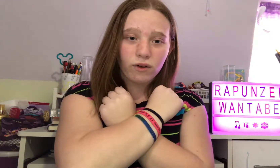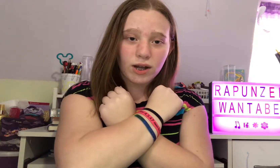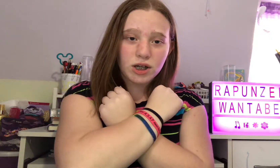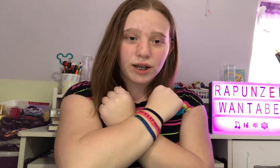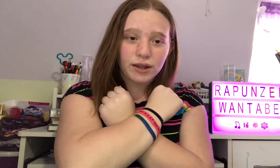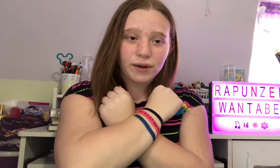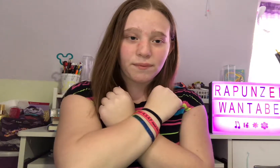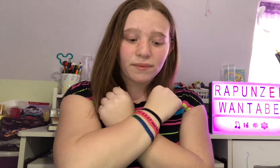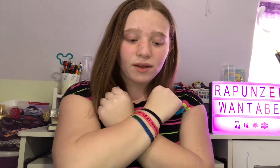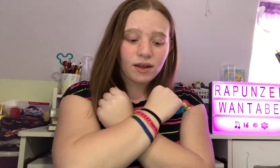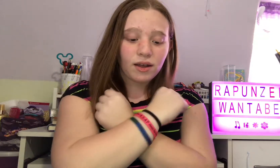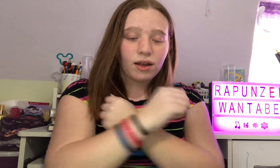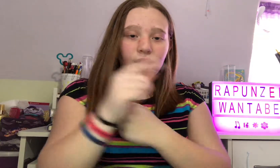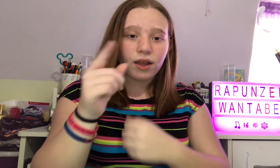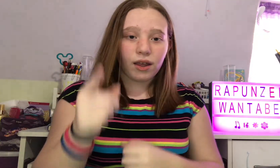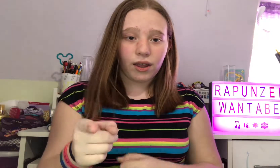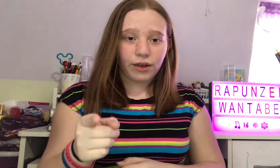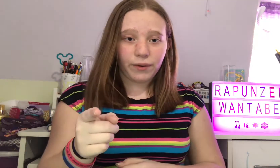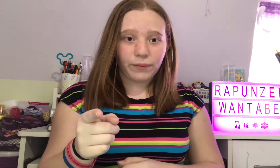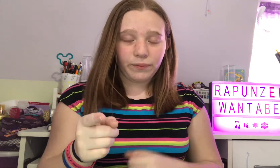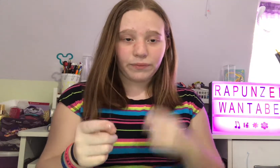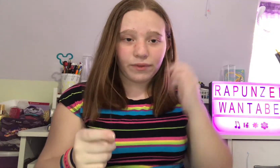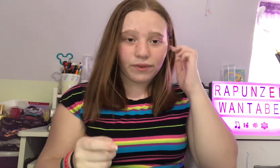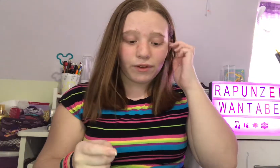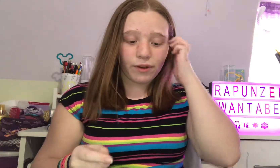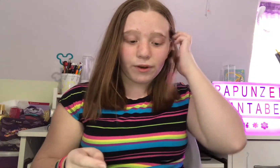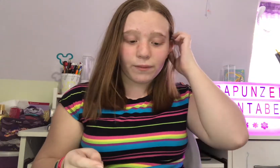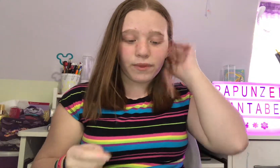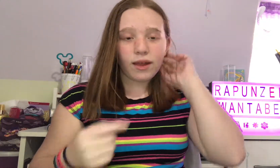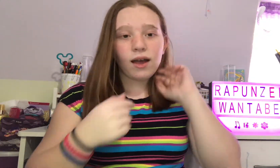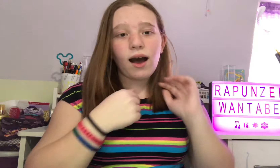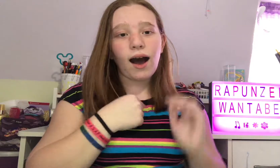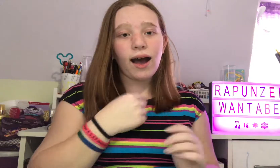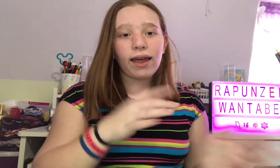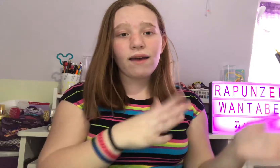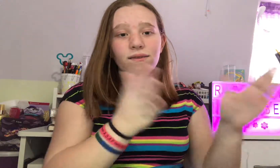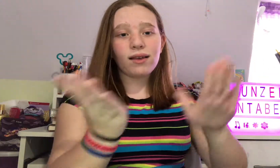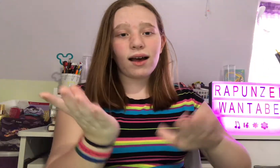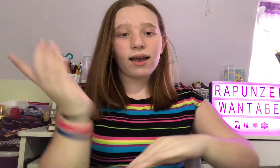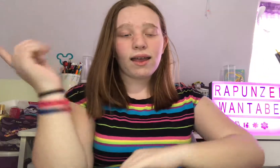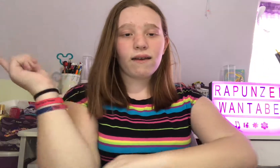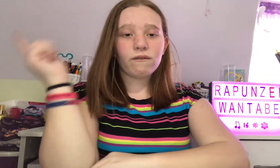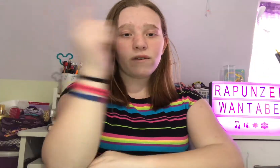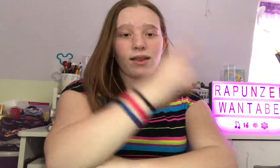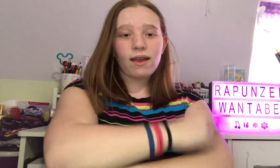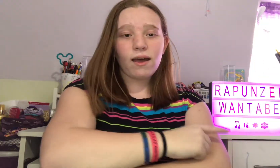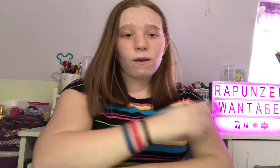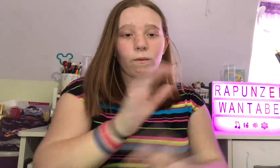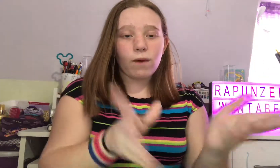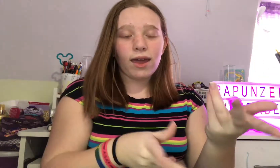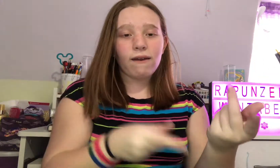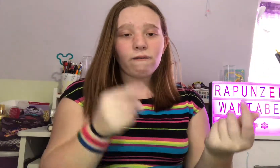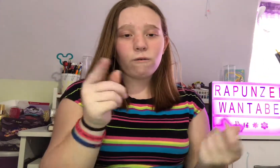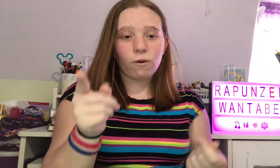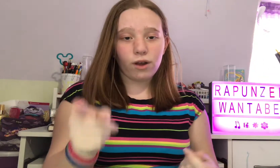each other, you. So, I have died every day waiting for